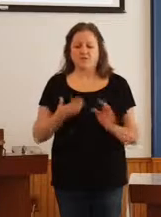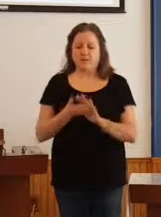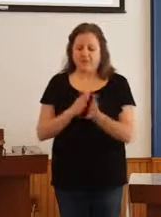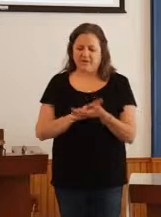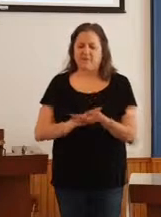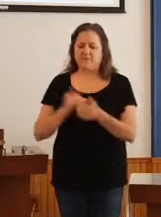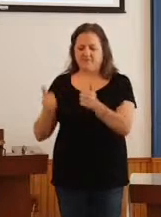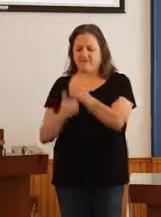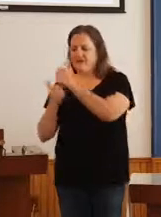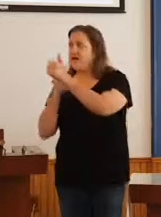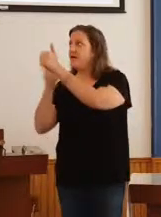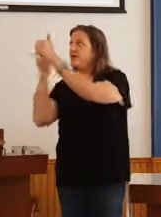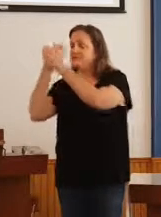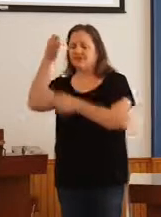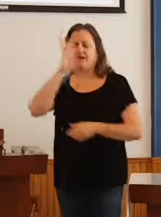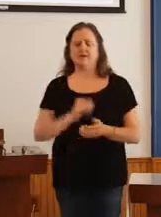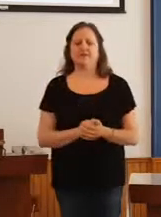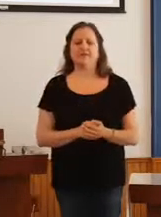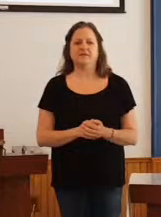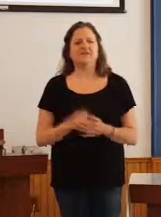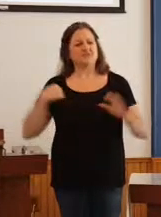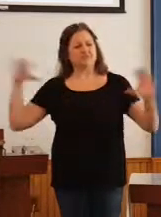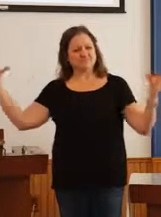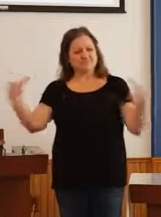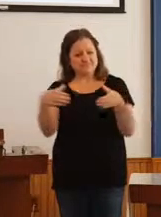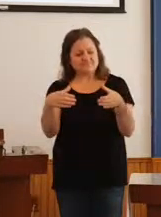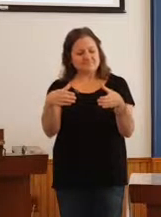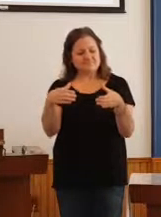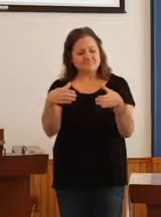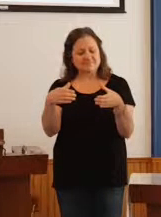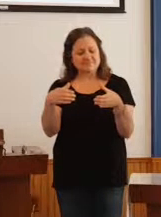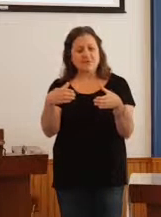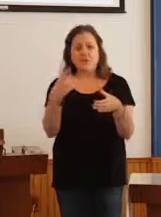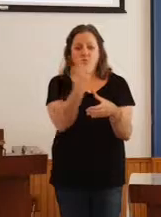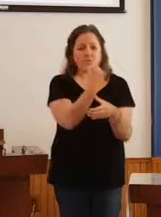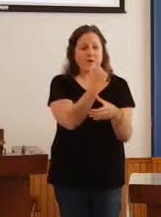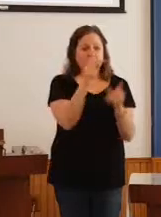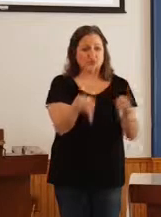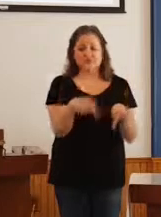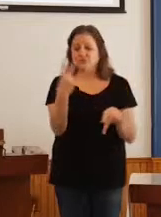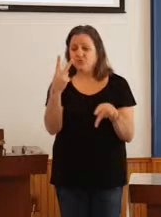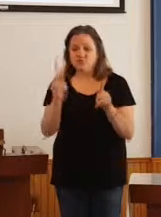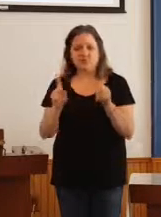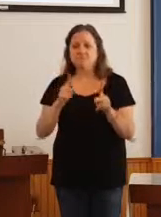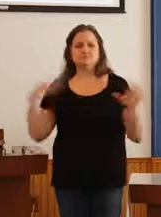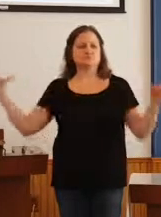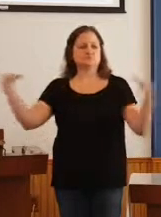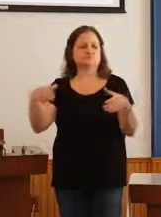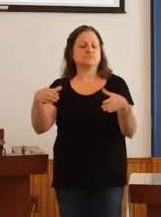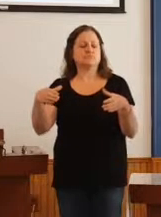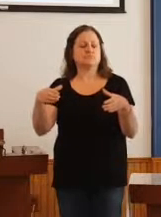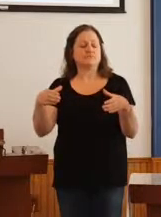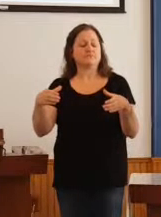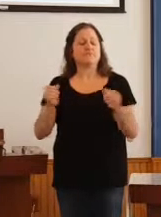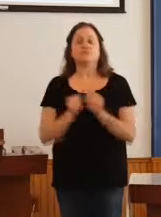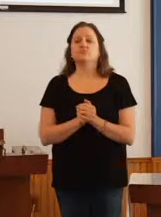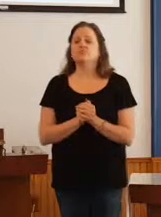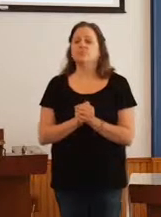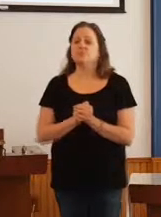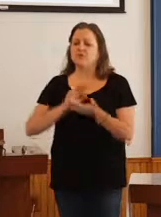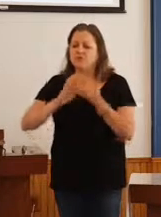all three together to fully realize God. You cannot have one without the other. It takes all of us